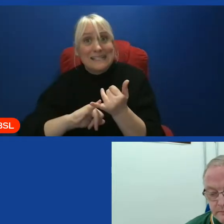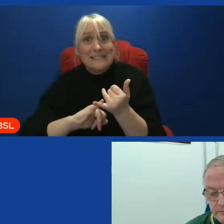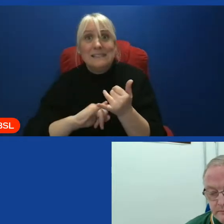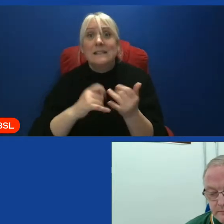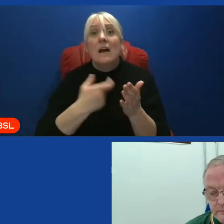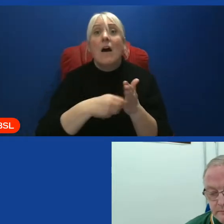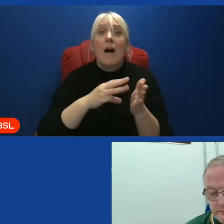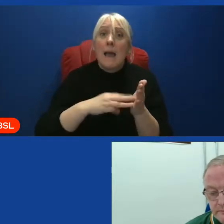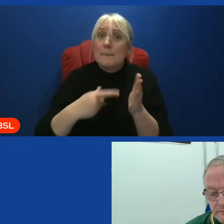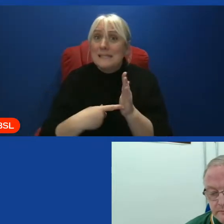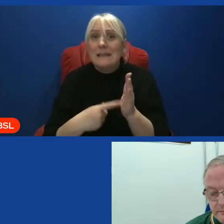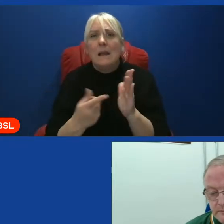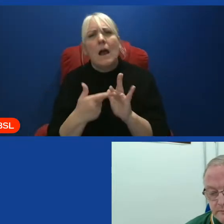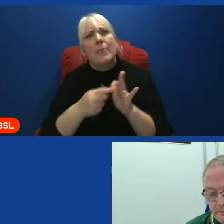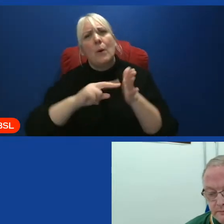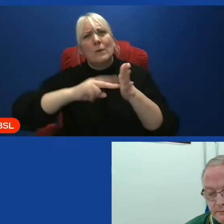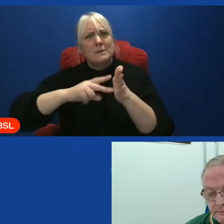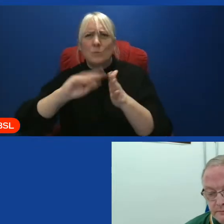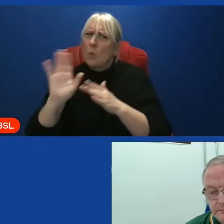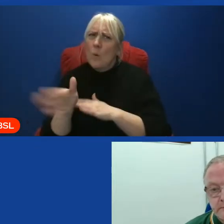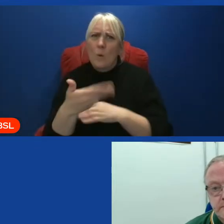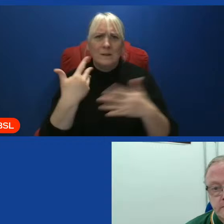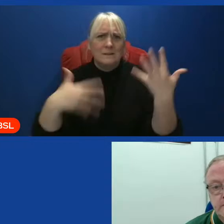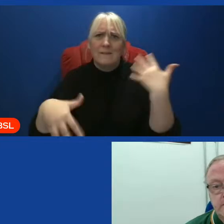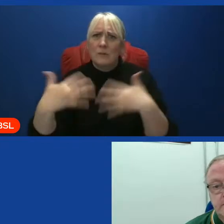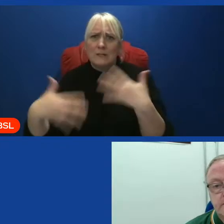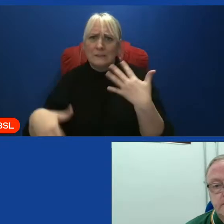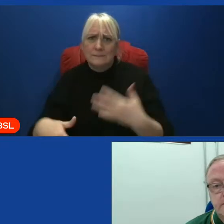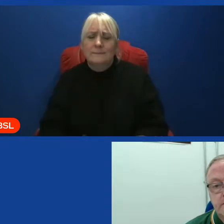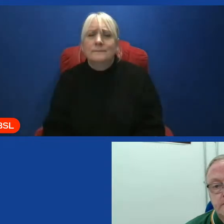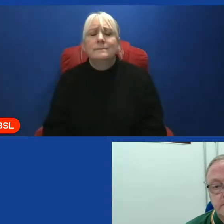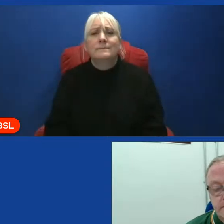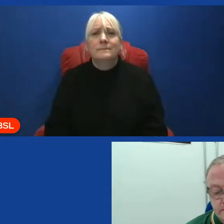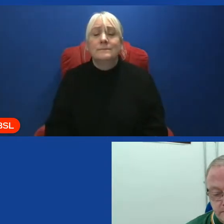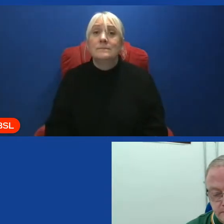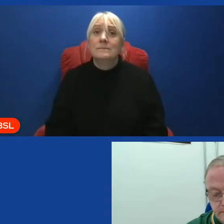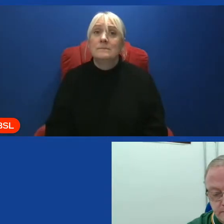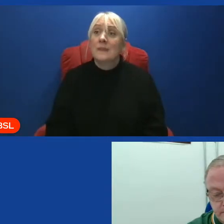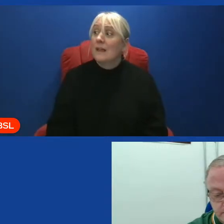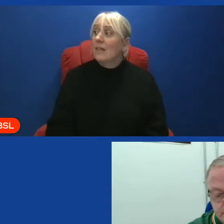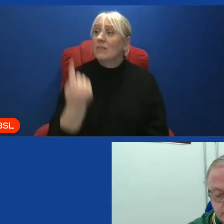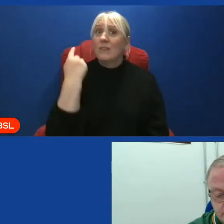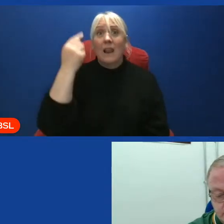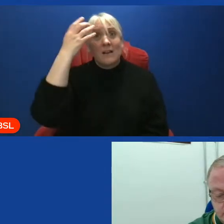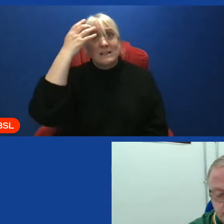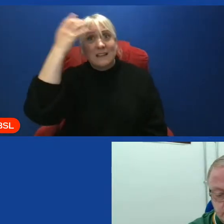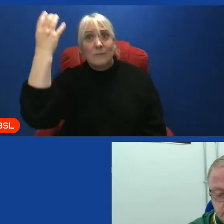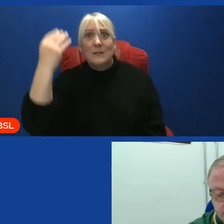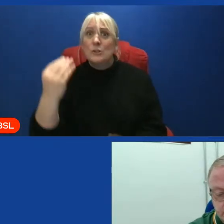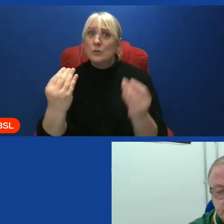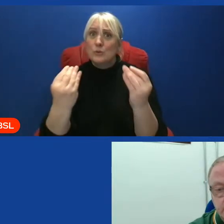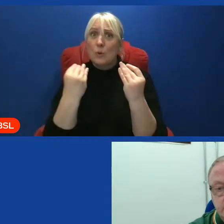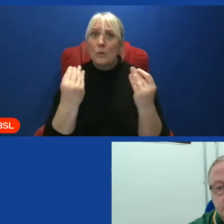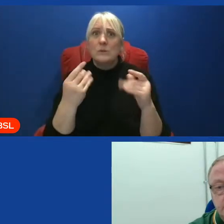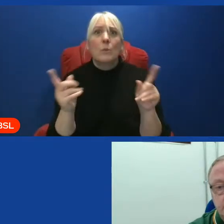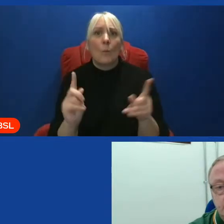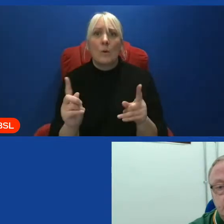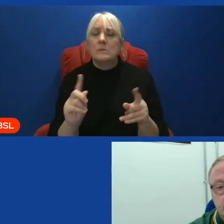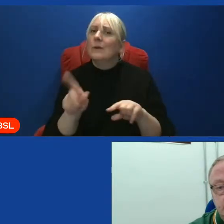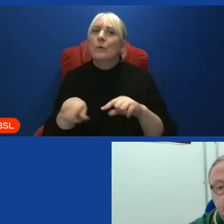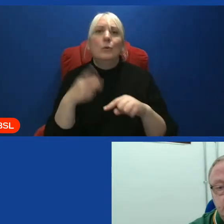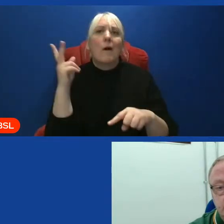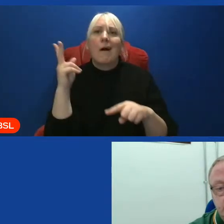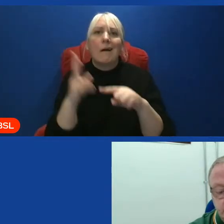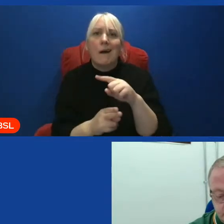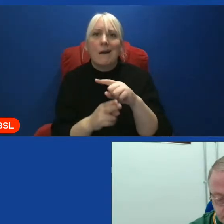other organisations are suffering. If the last government taught us anything, it's that you can't cut your way